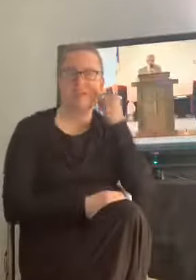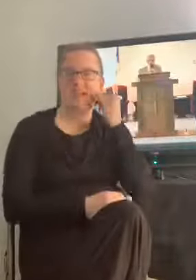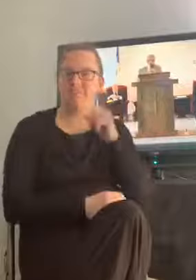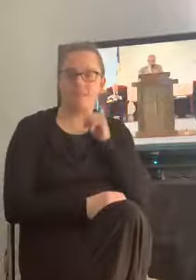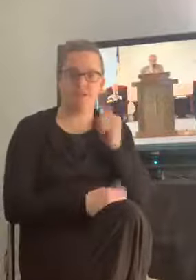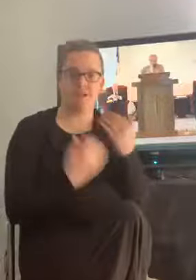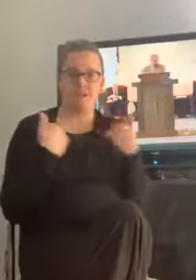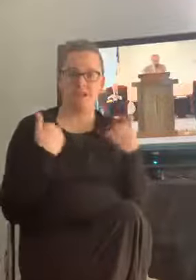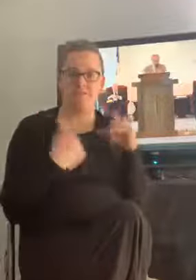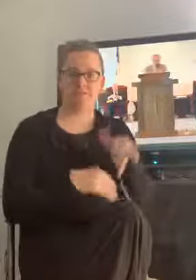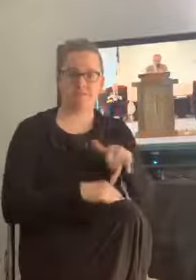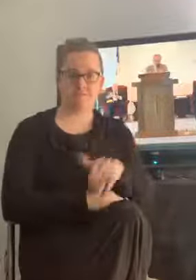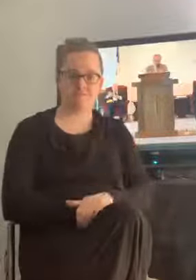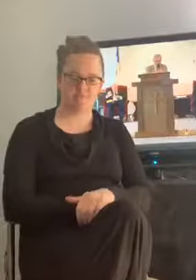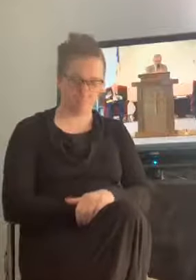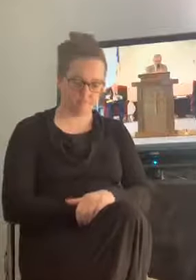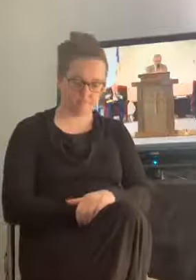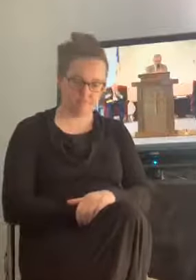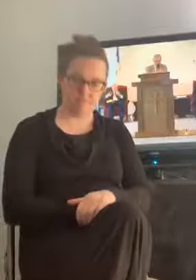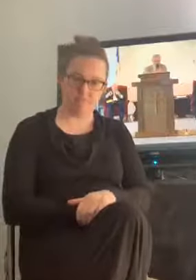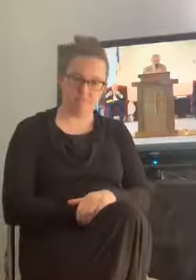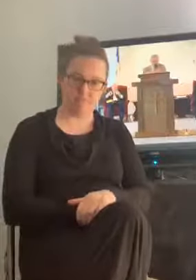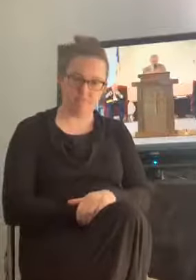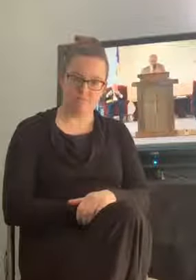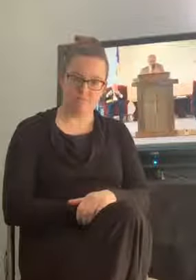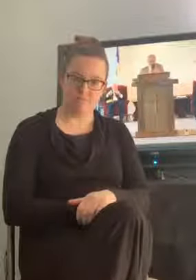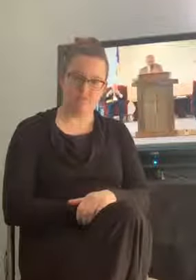stage that we're going through, or season that we're going through?